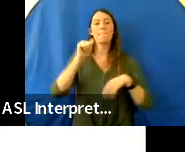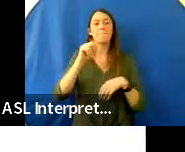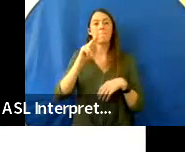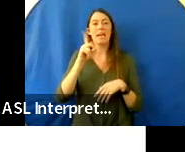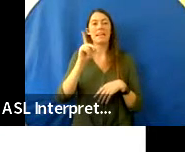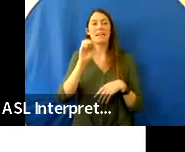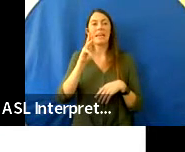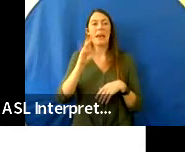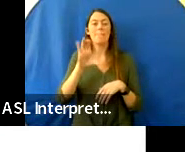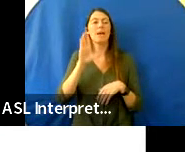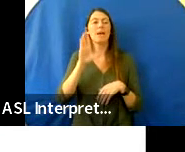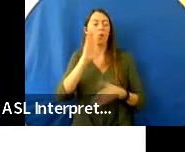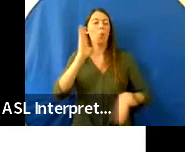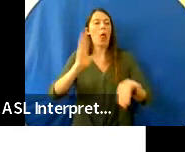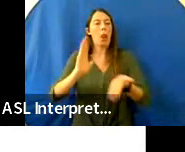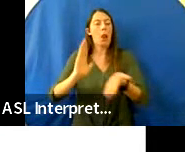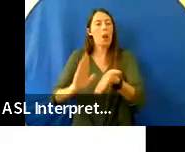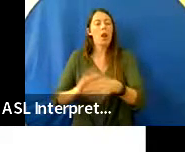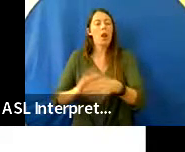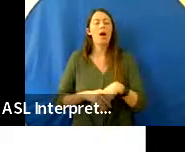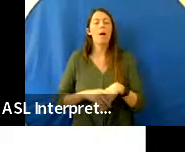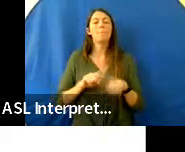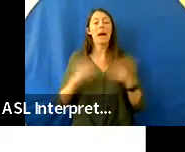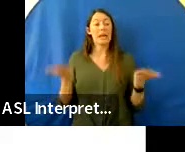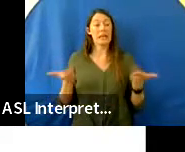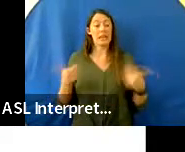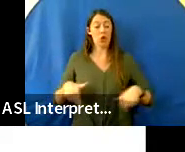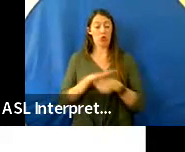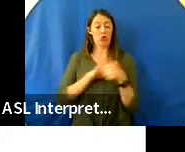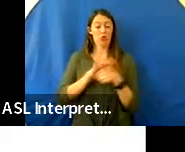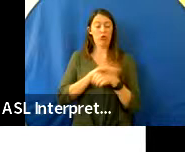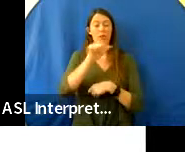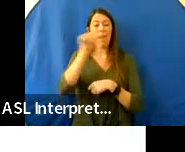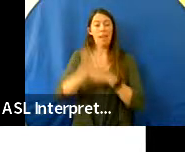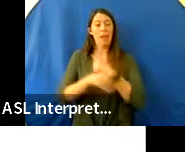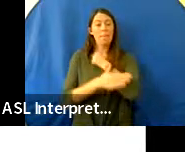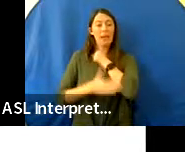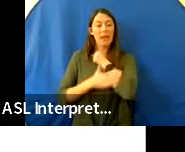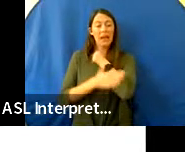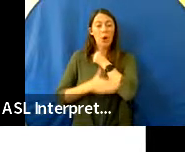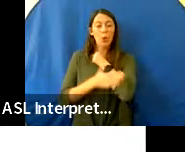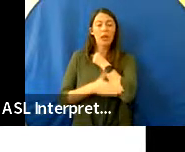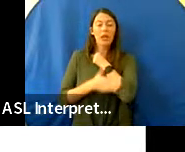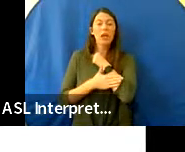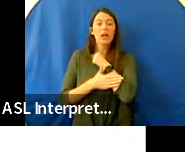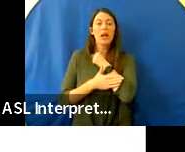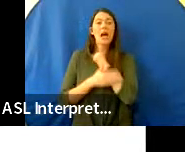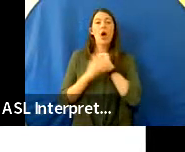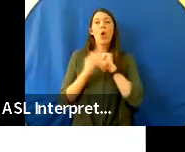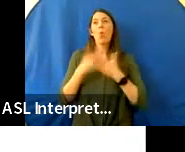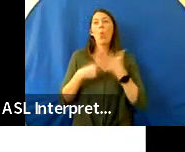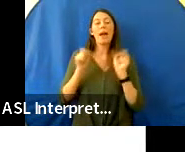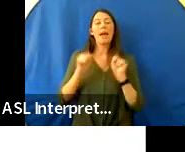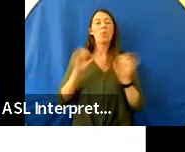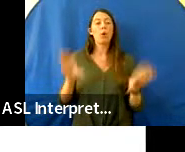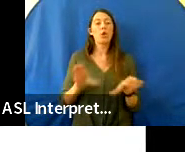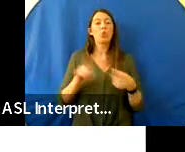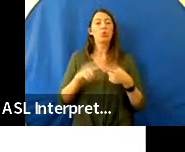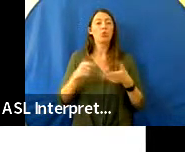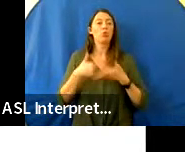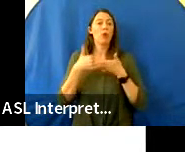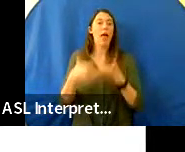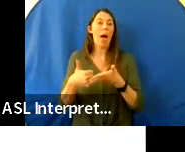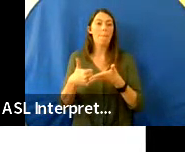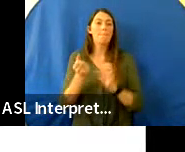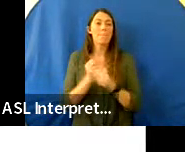Alameda County, are there things that we can do to keep people, you know, reasonable things that we can do to keep people